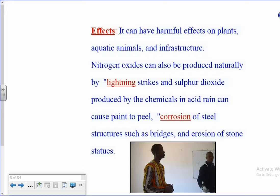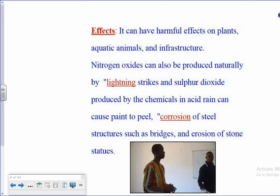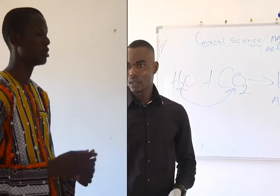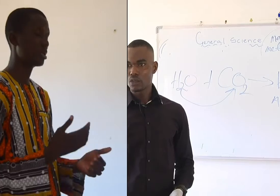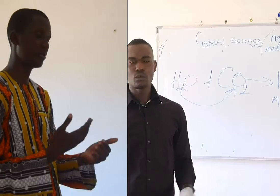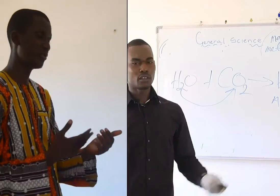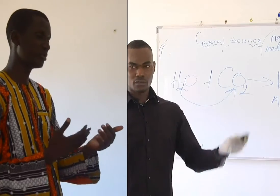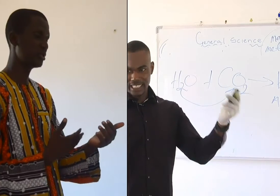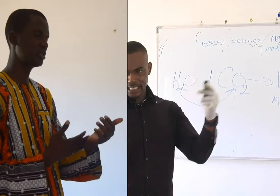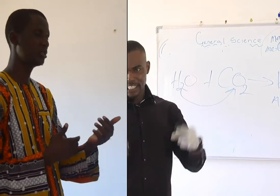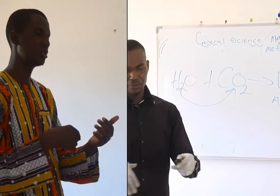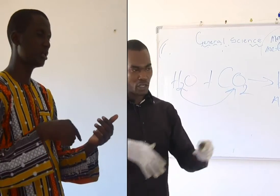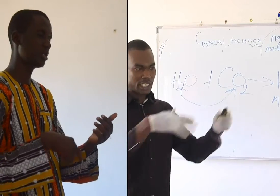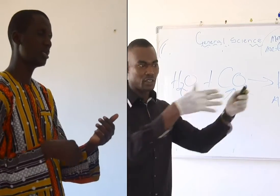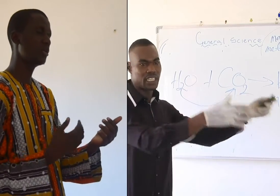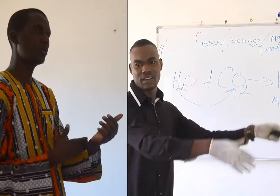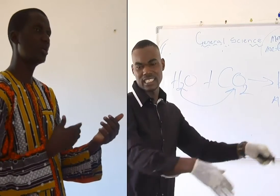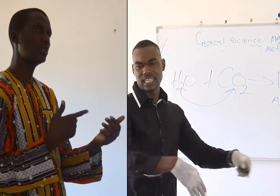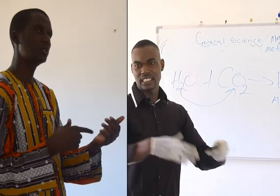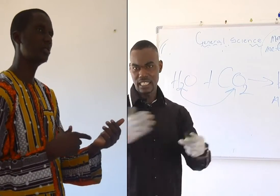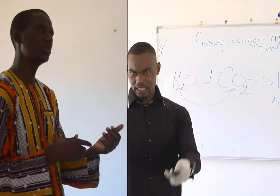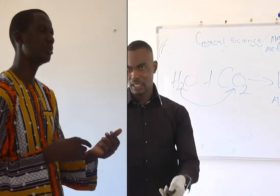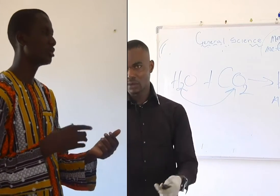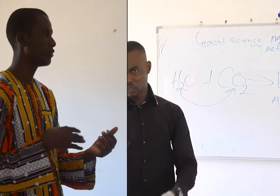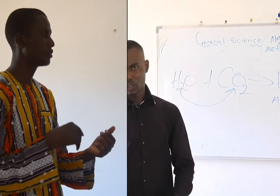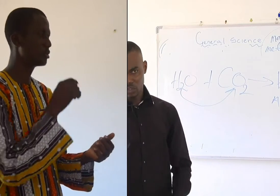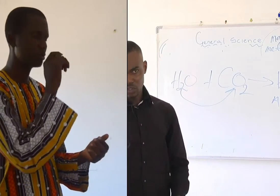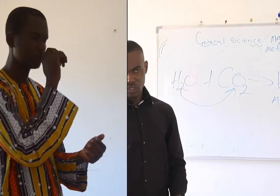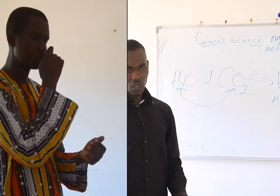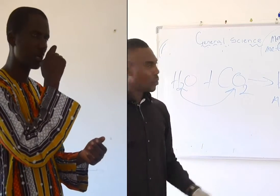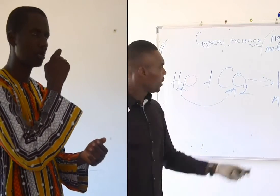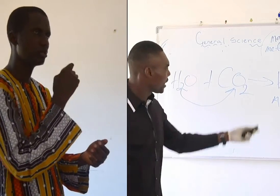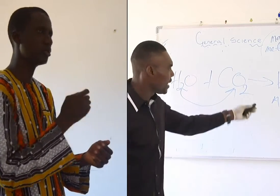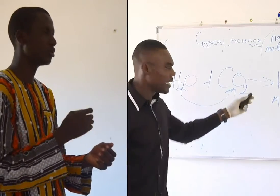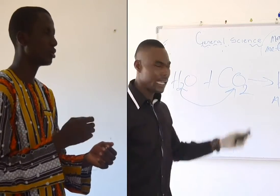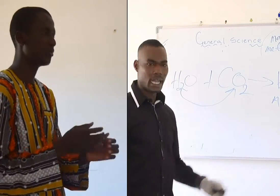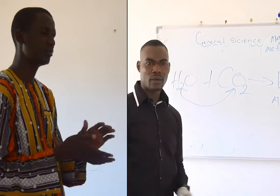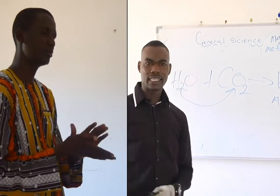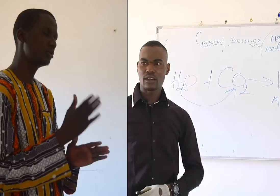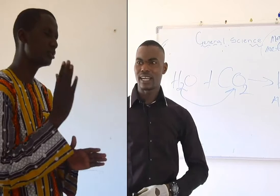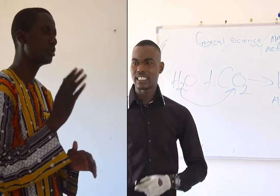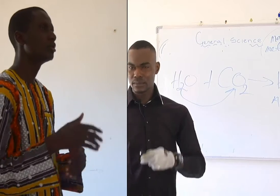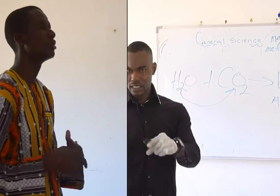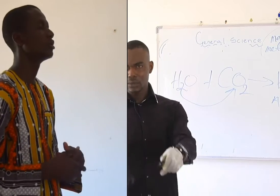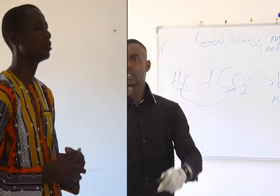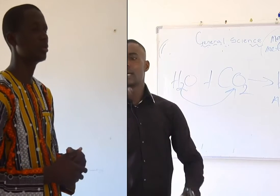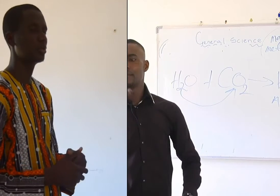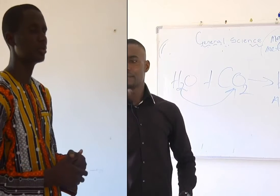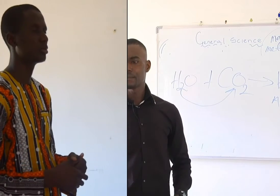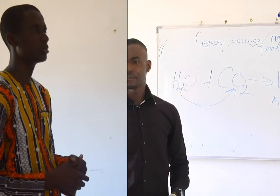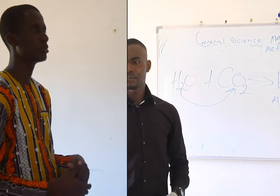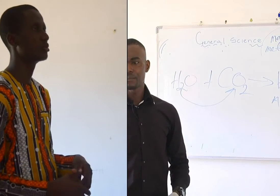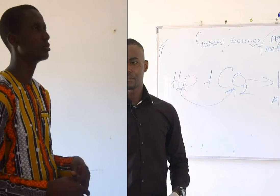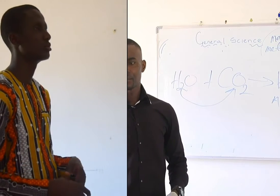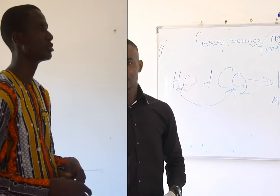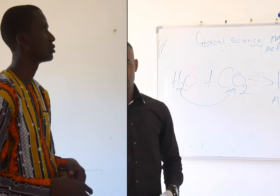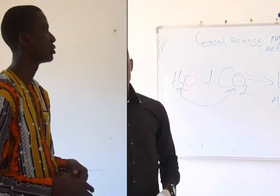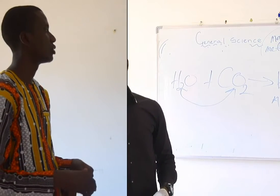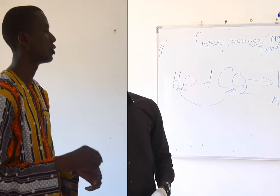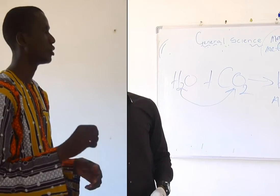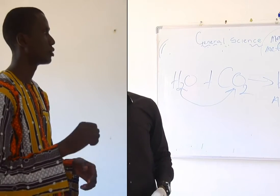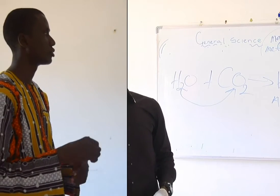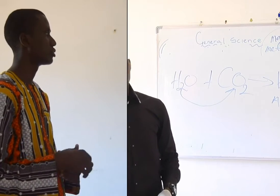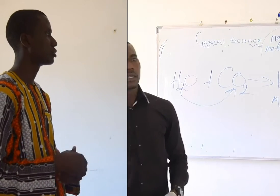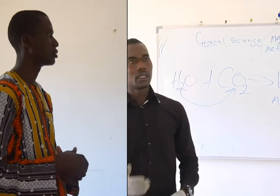water. Too much of acid rain falling into the rivers and seas and oceans will kill the aquatic organisms in the water.